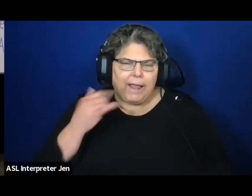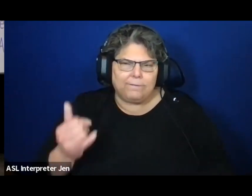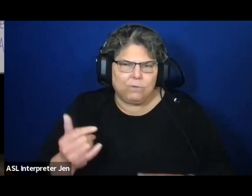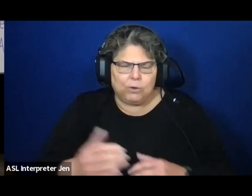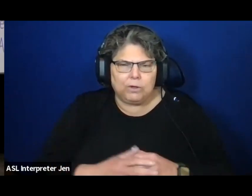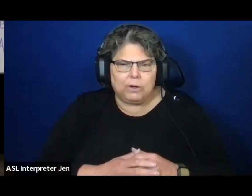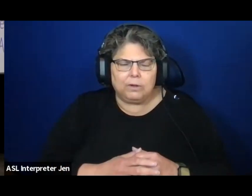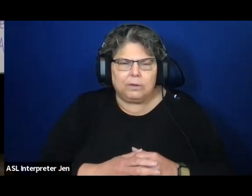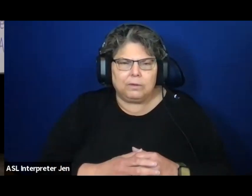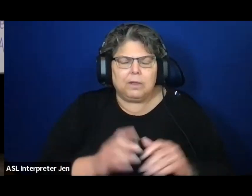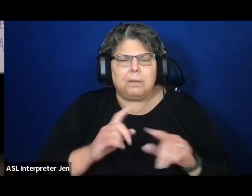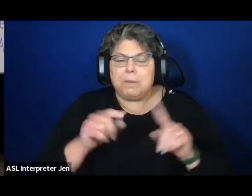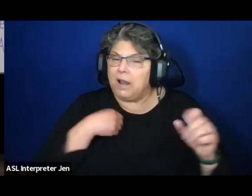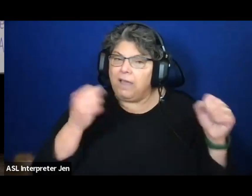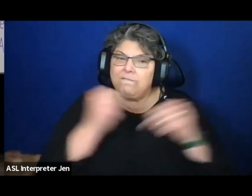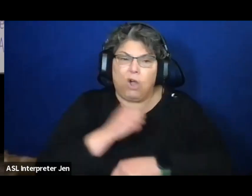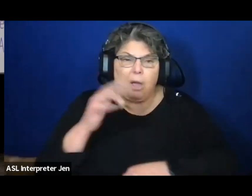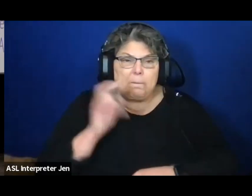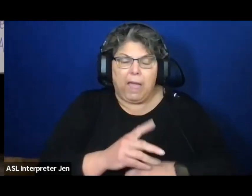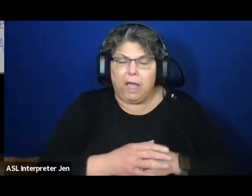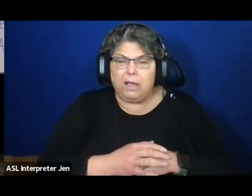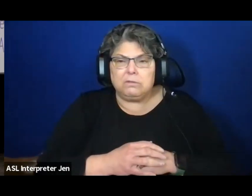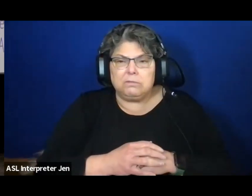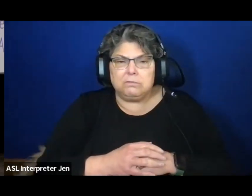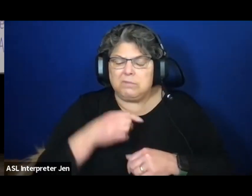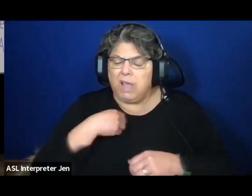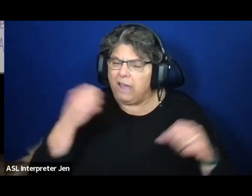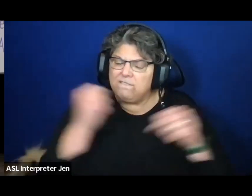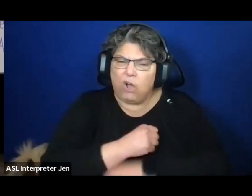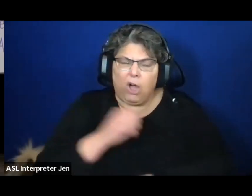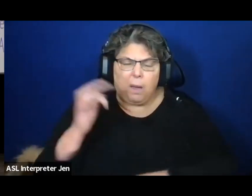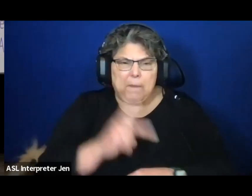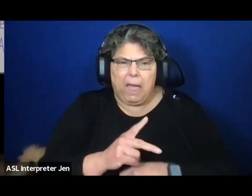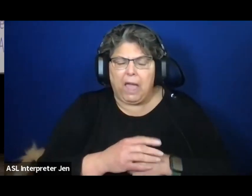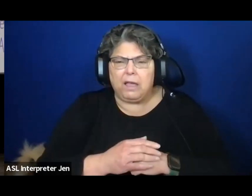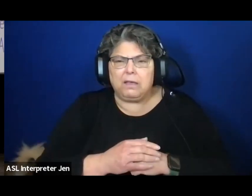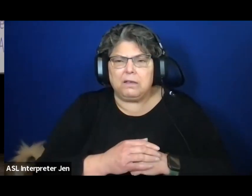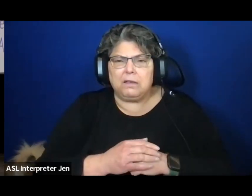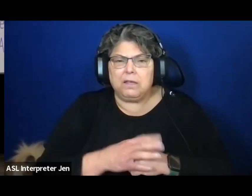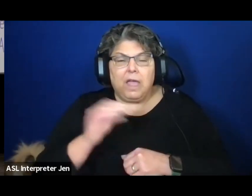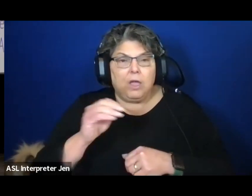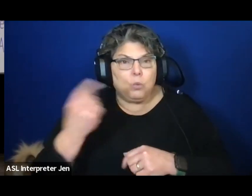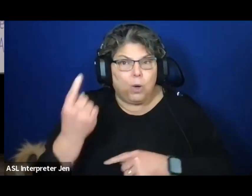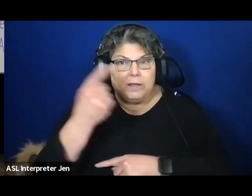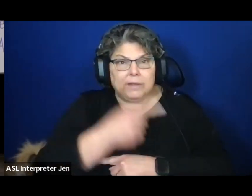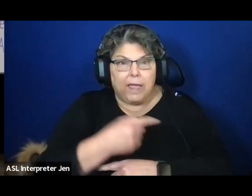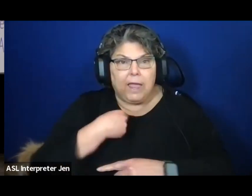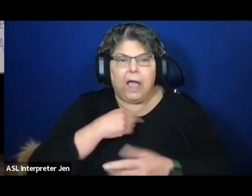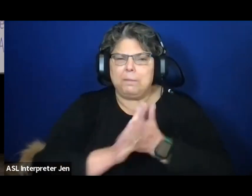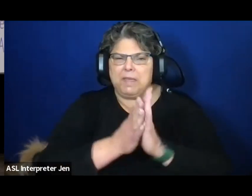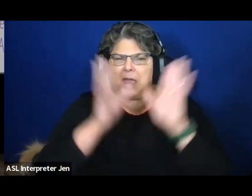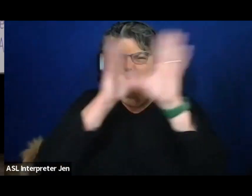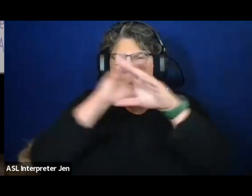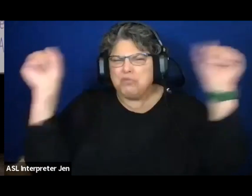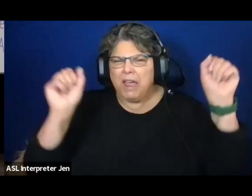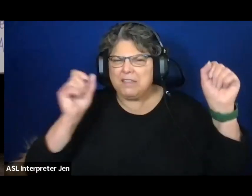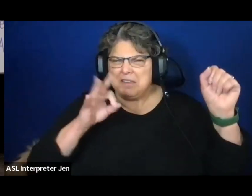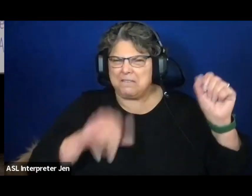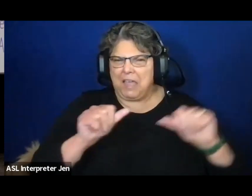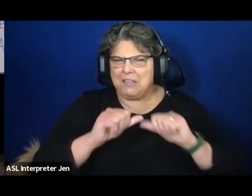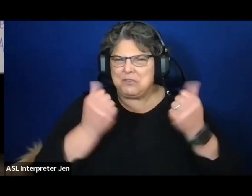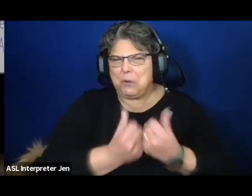But I fought back. Yeah. I fought back. Yeah. And one day, I became the president of that